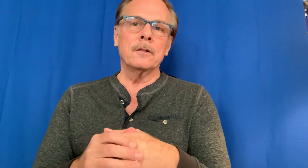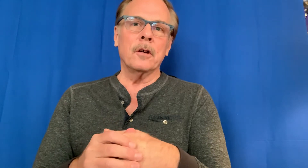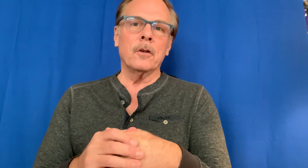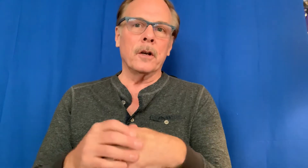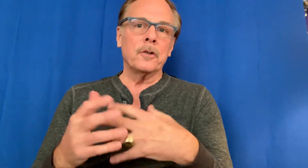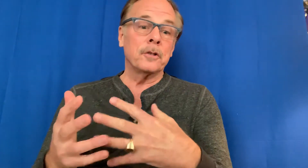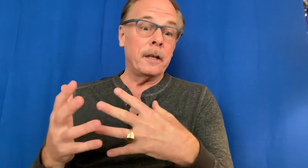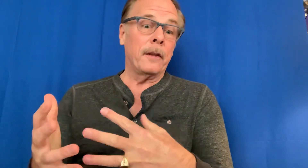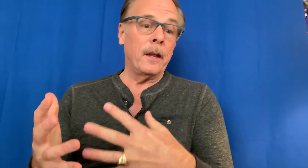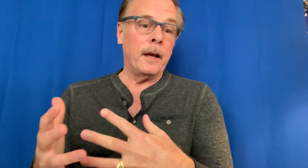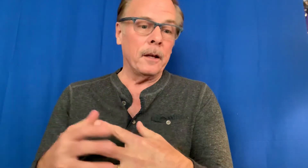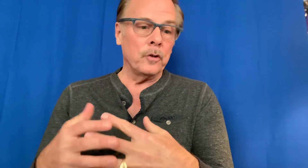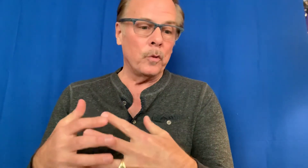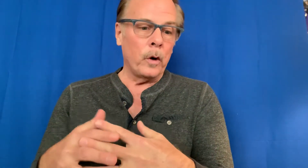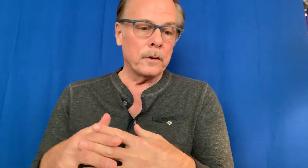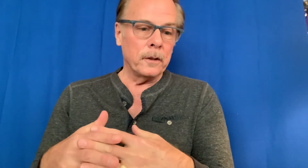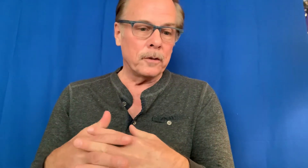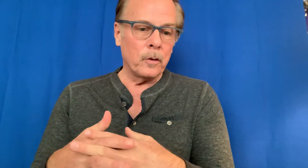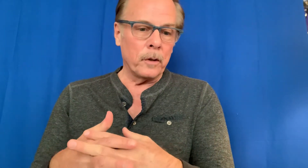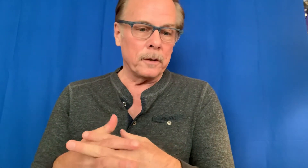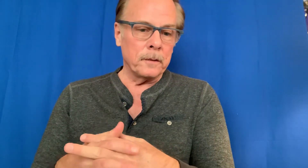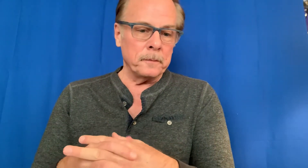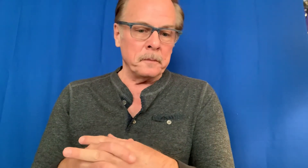So understand that as you watch these stories.